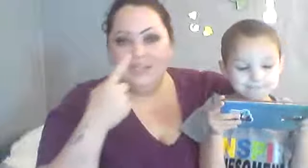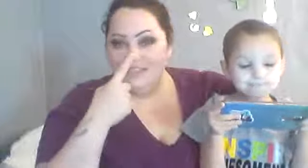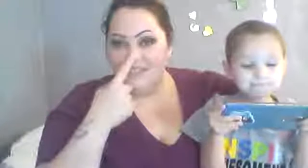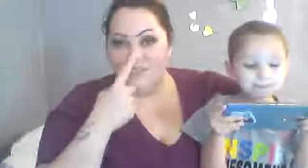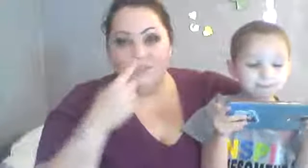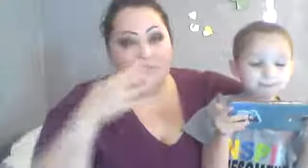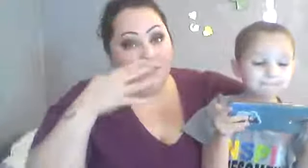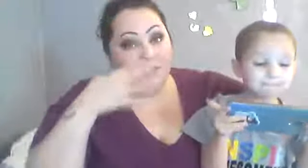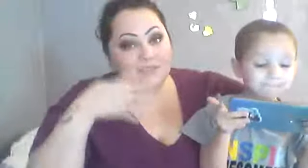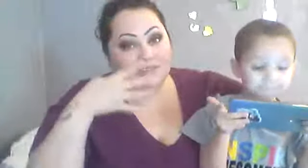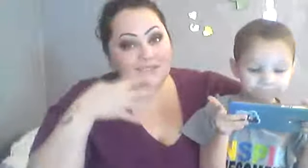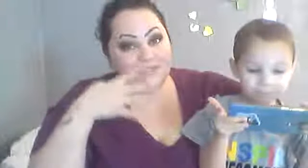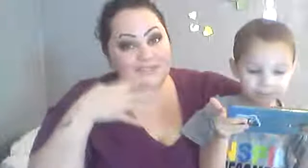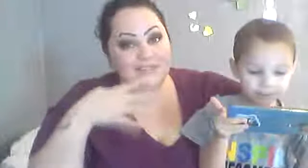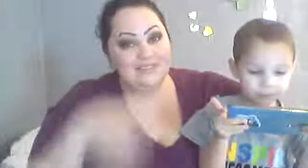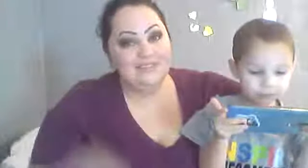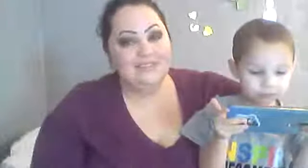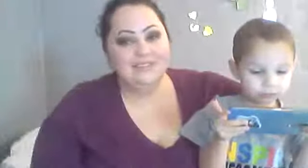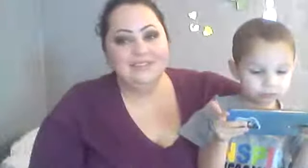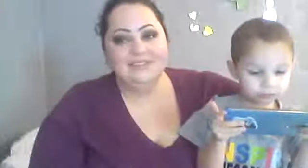because his nose is running.